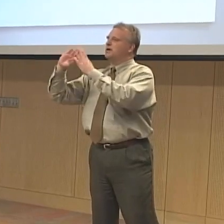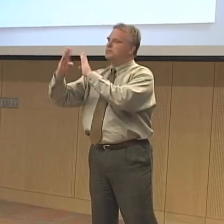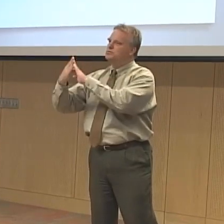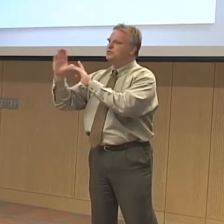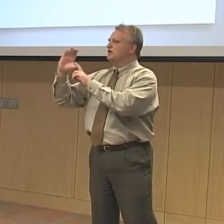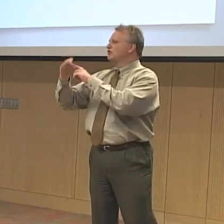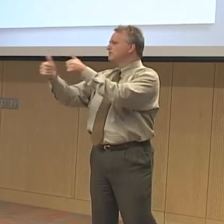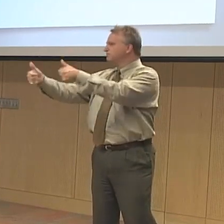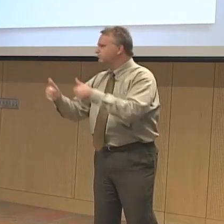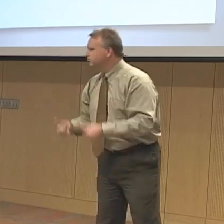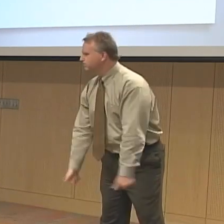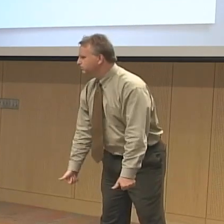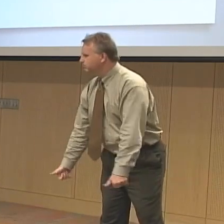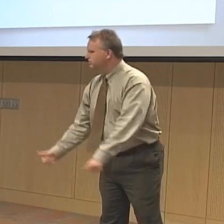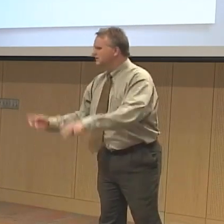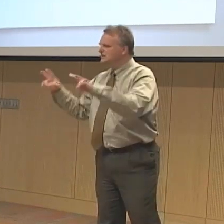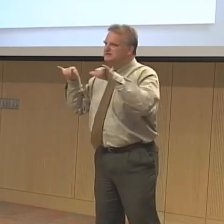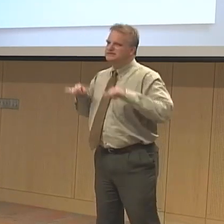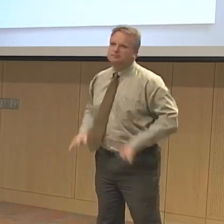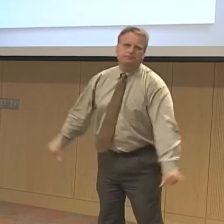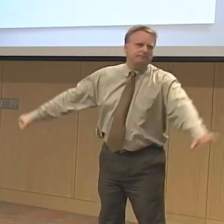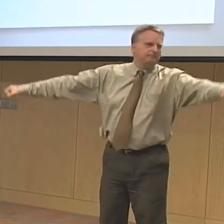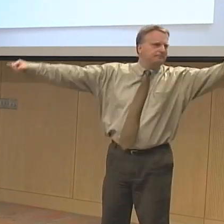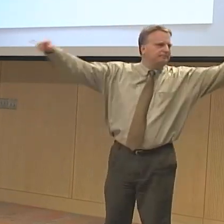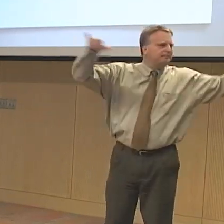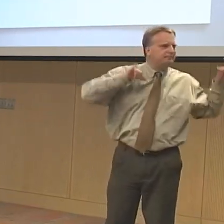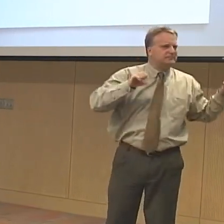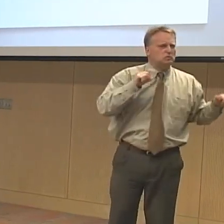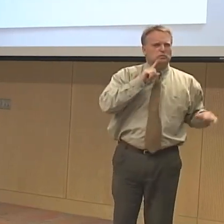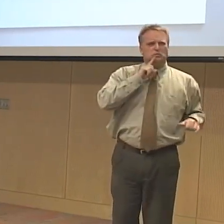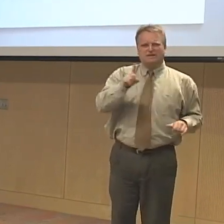community or culture is seen as less than the oppressors.